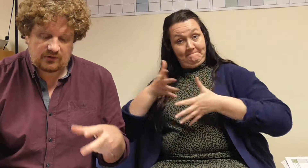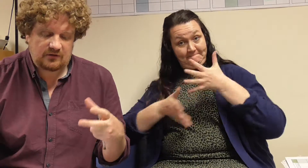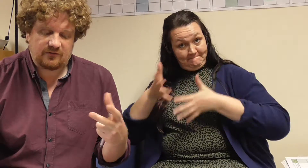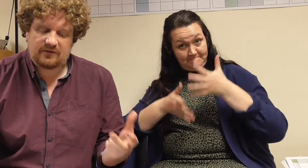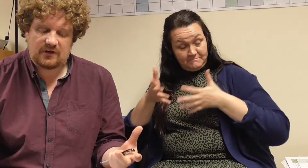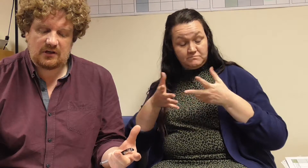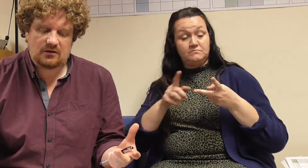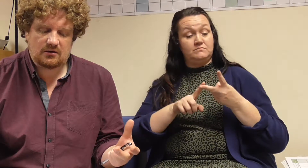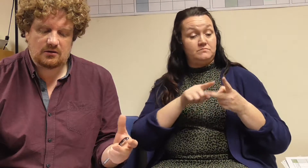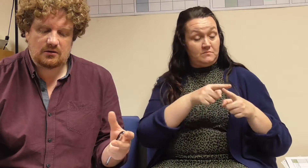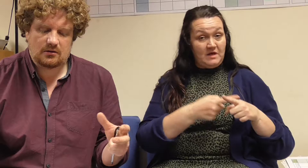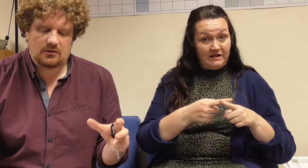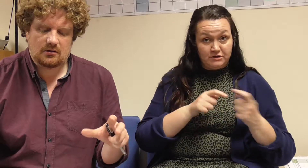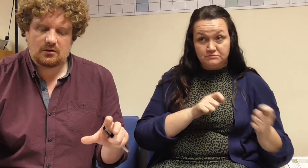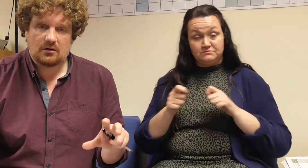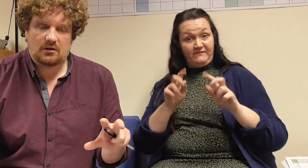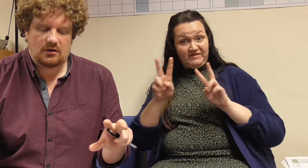English script into VV,